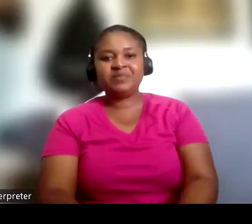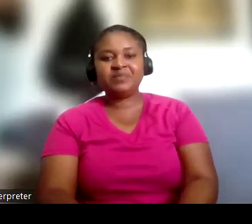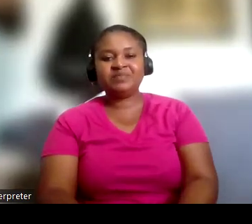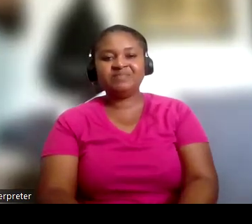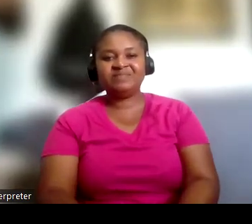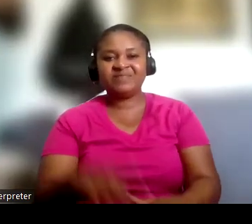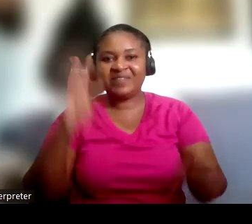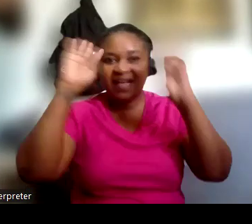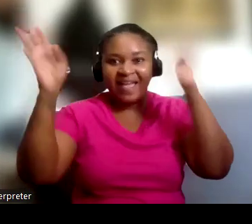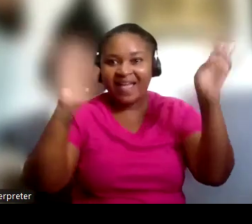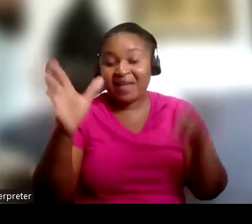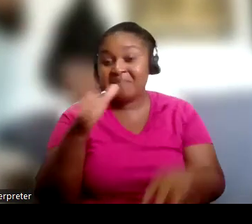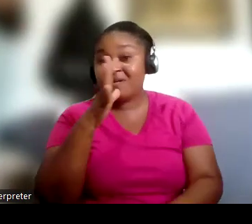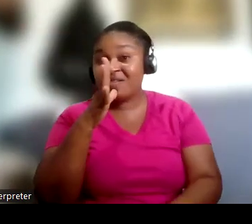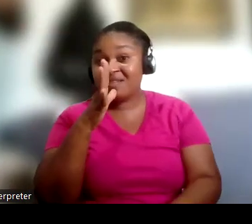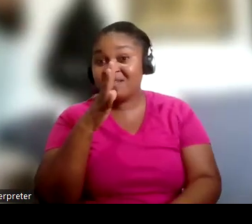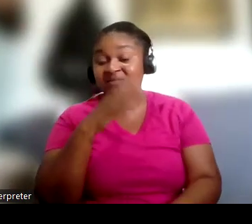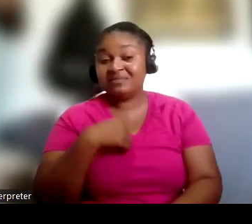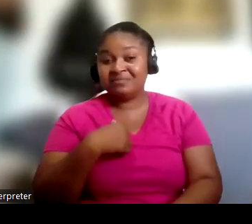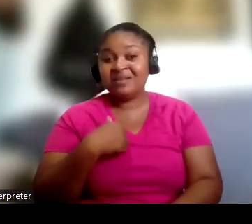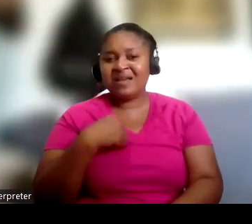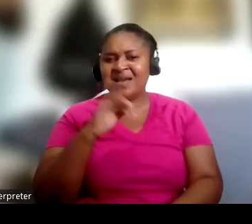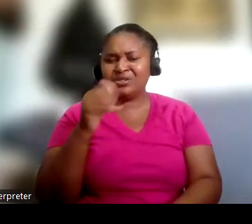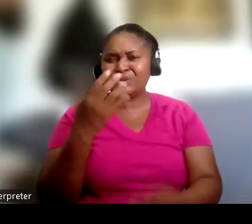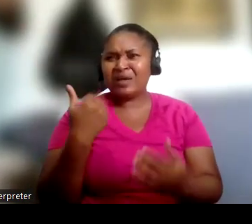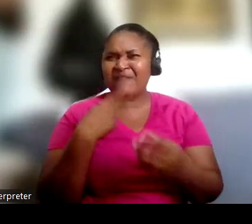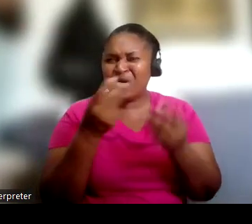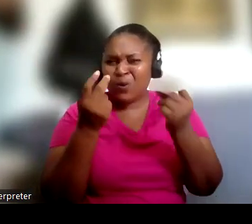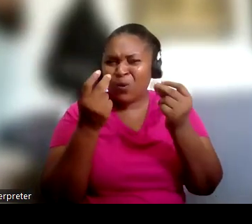Hey, mothers, I just have a quick word